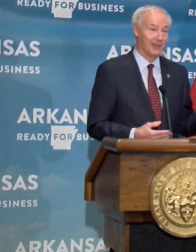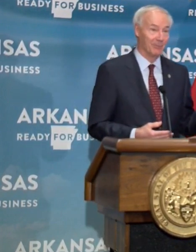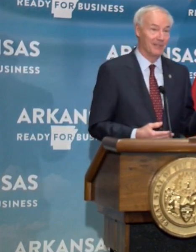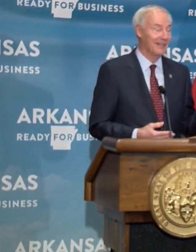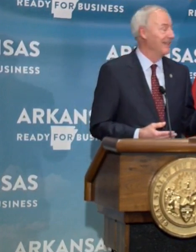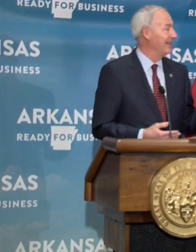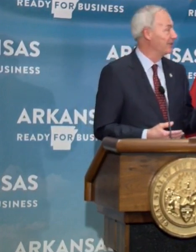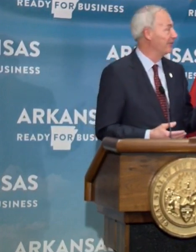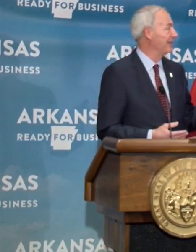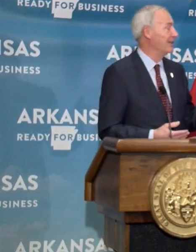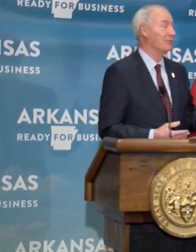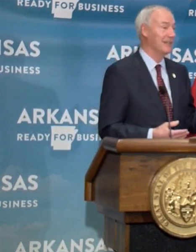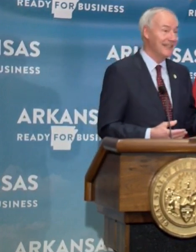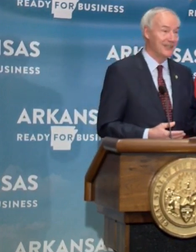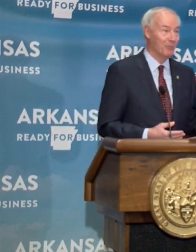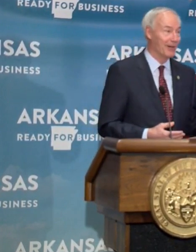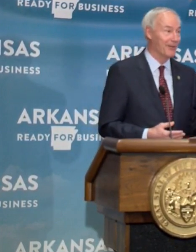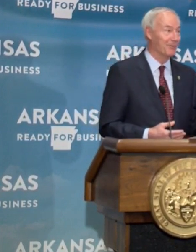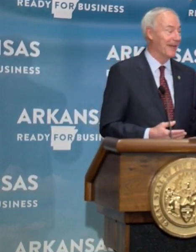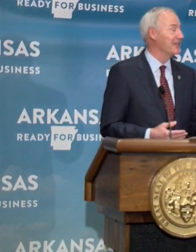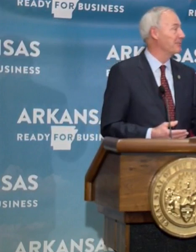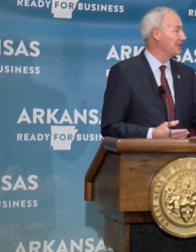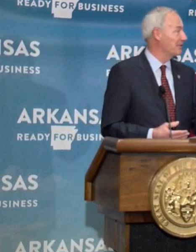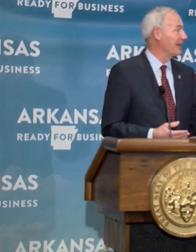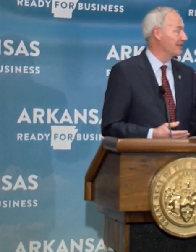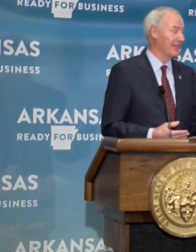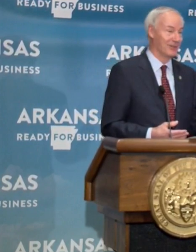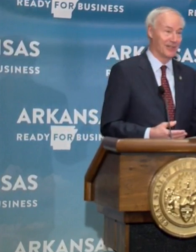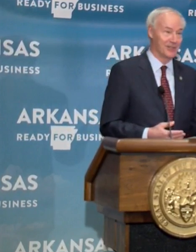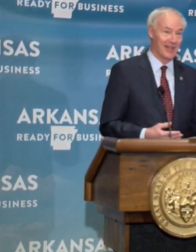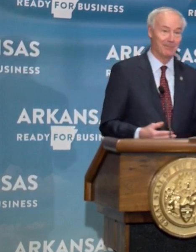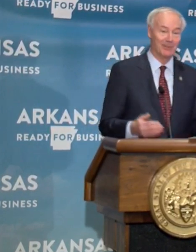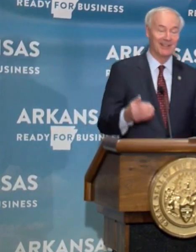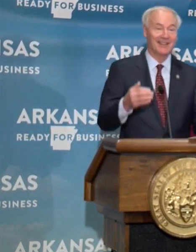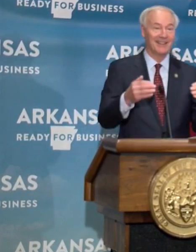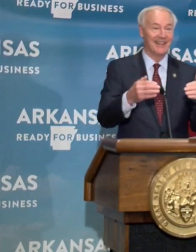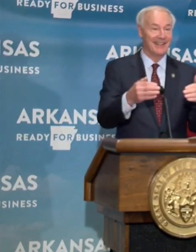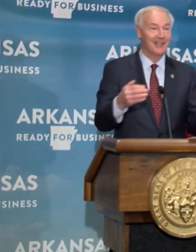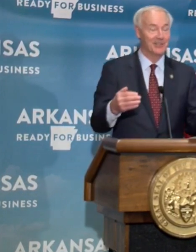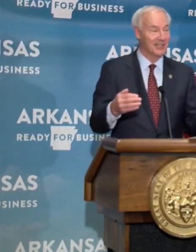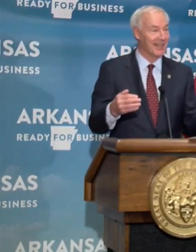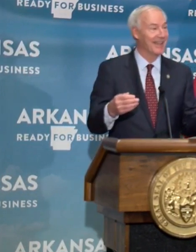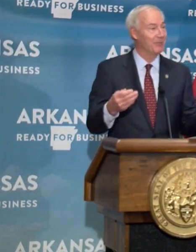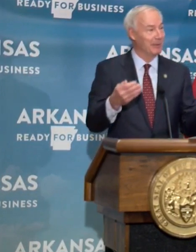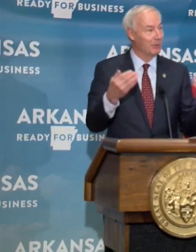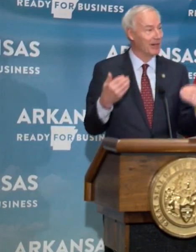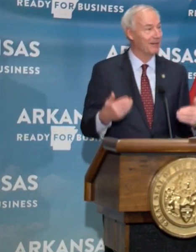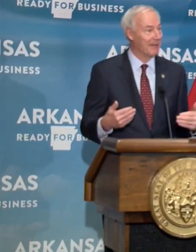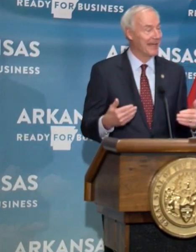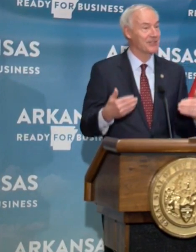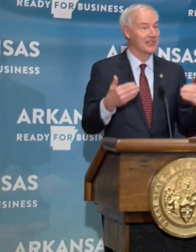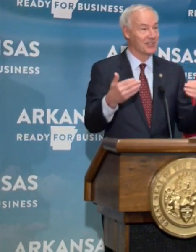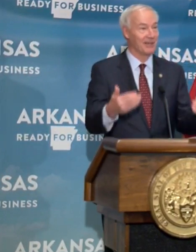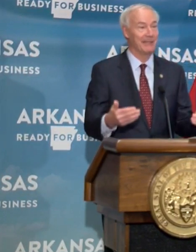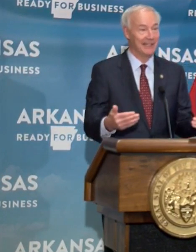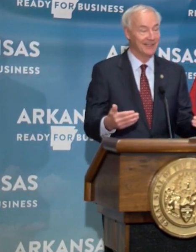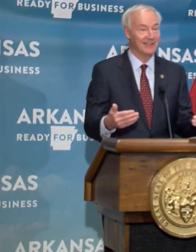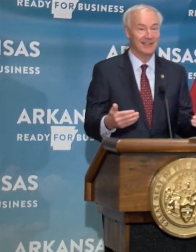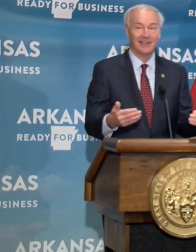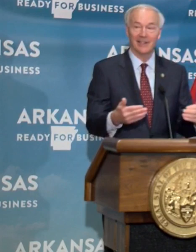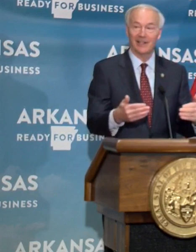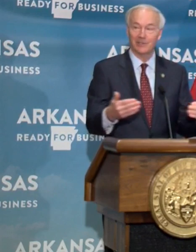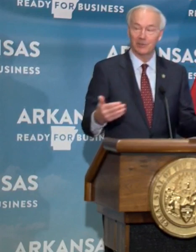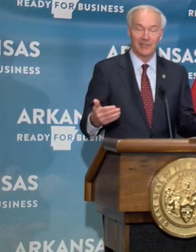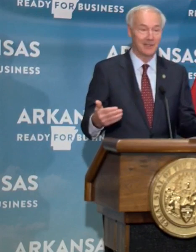of them, and so they don't need to wear their mask, but they're trying to set a good example. And here today, we wear our mask that's coming